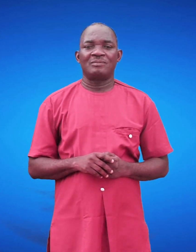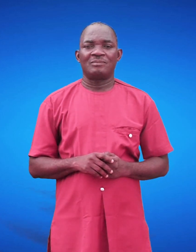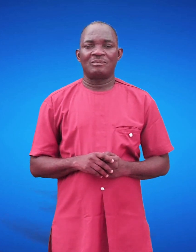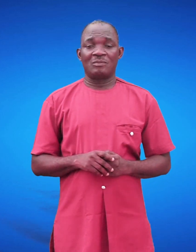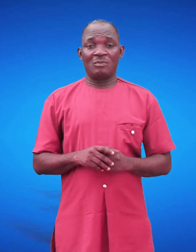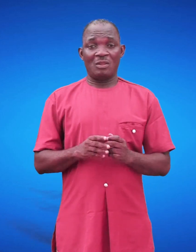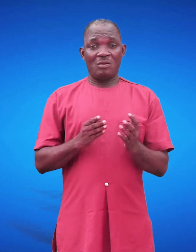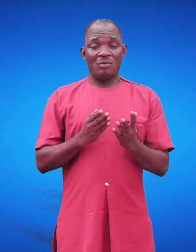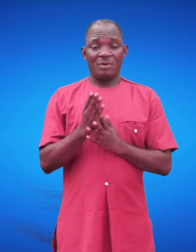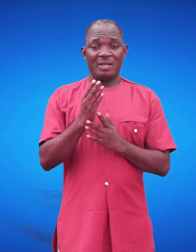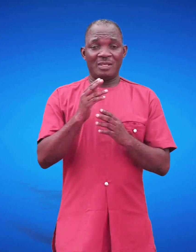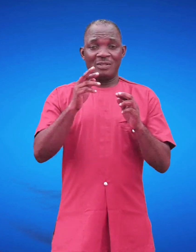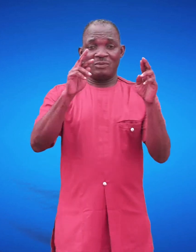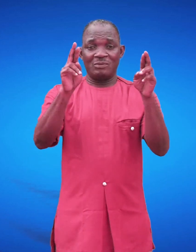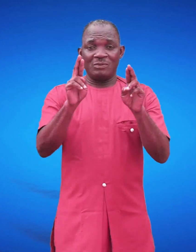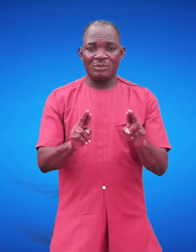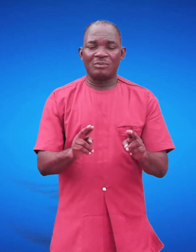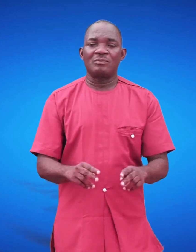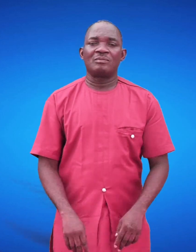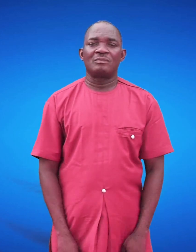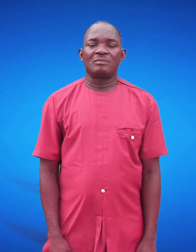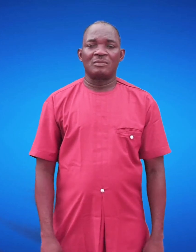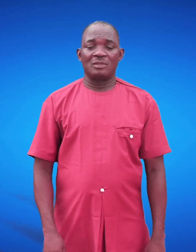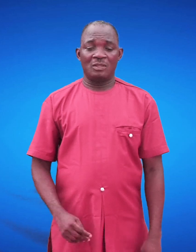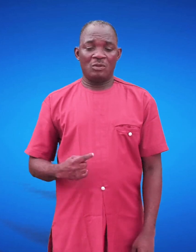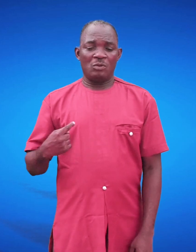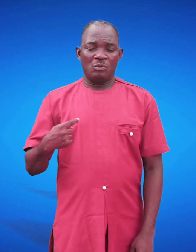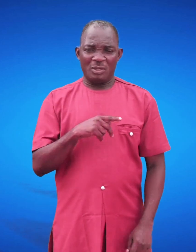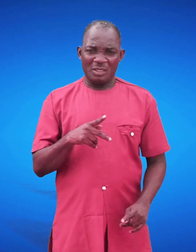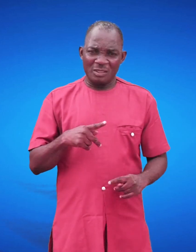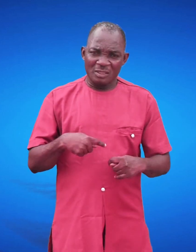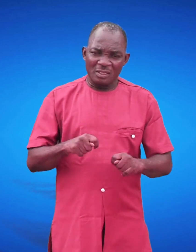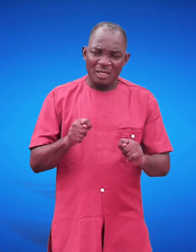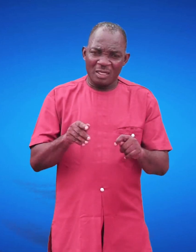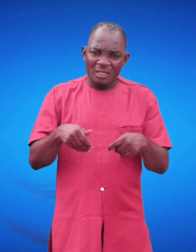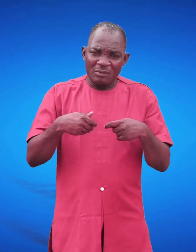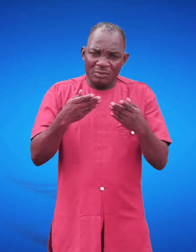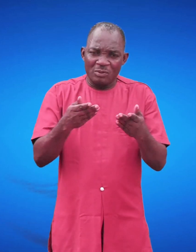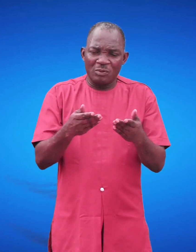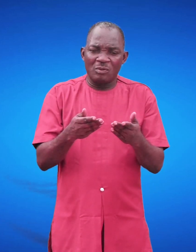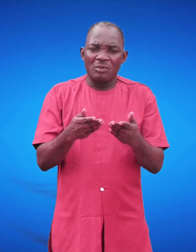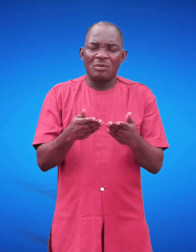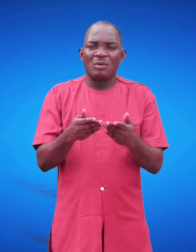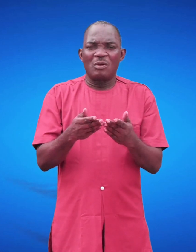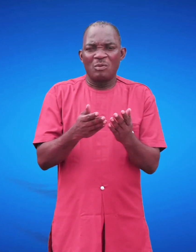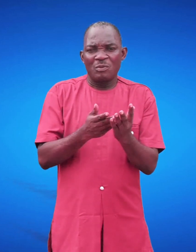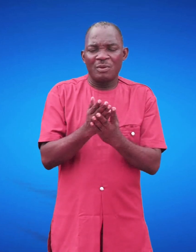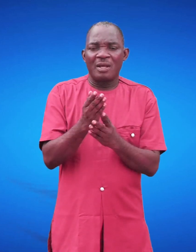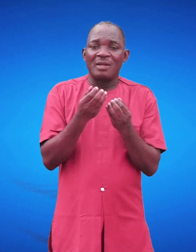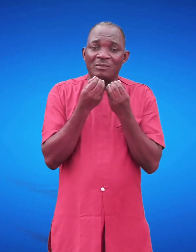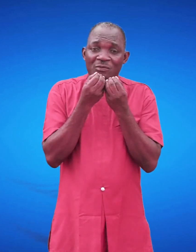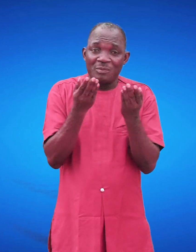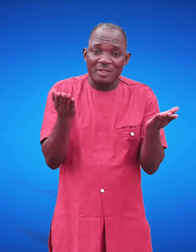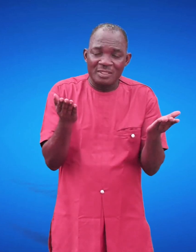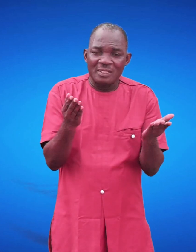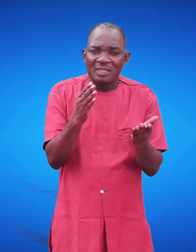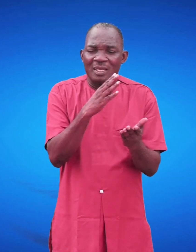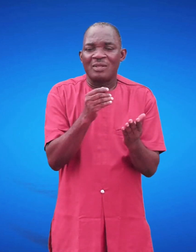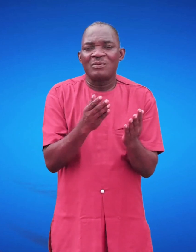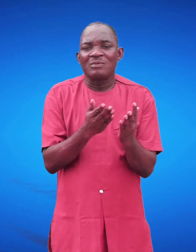Right result. We strive to give you accurate information and the right